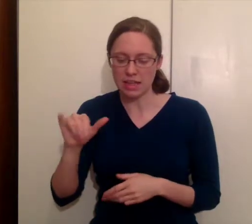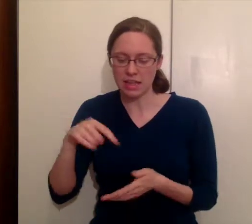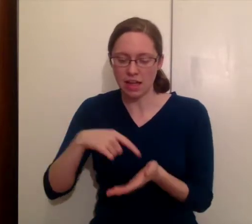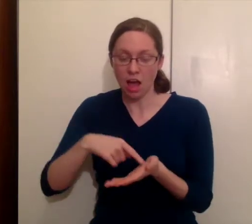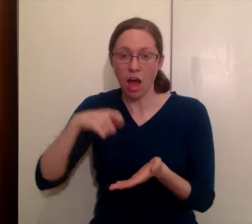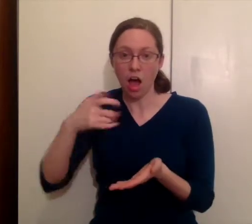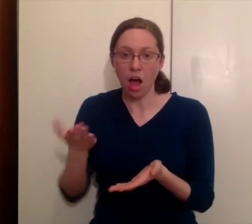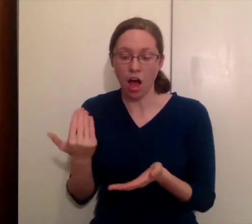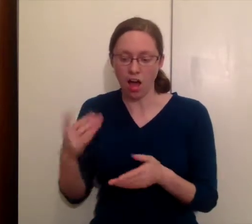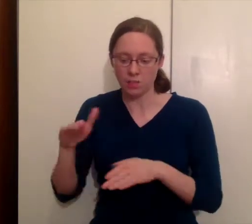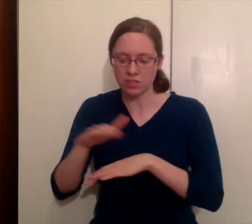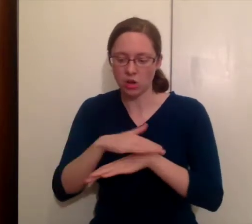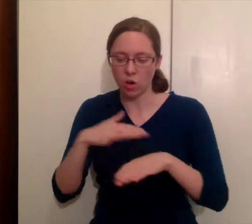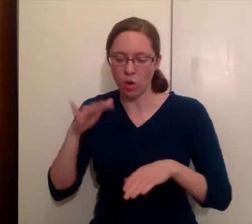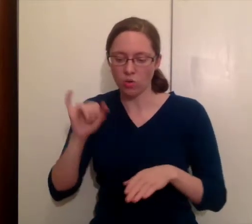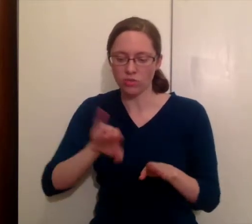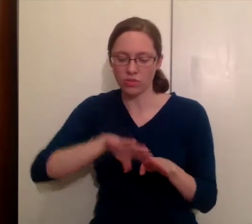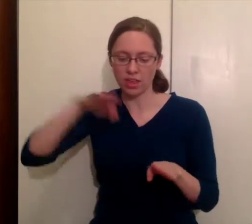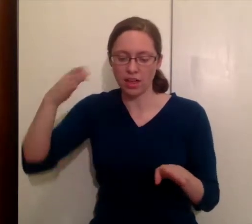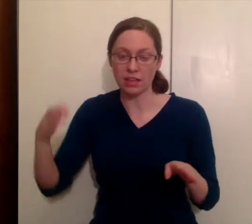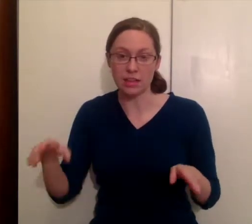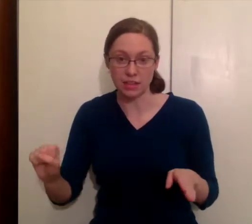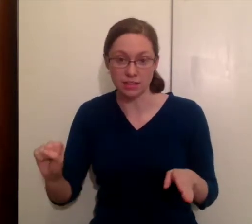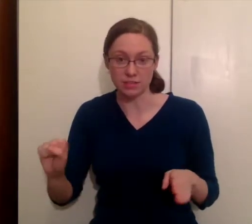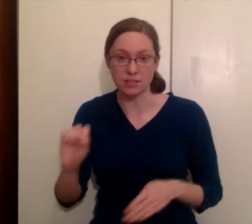hippity hopped over the hills.